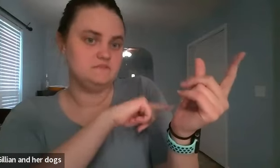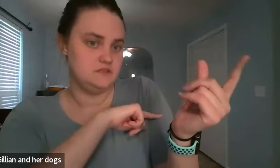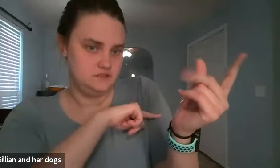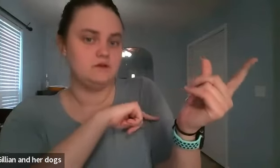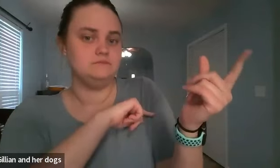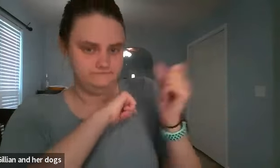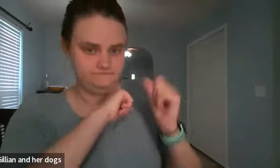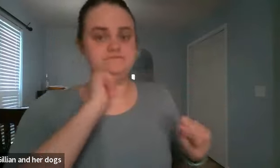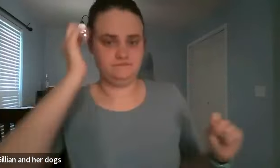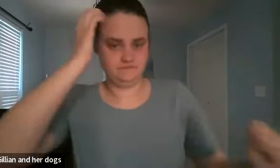Dog.